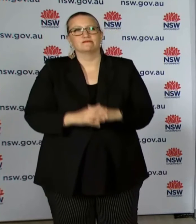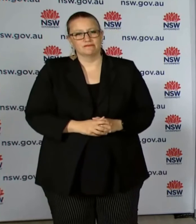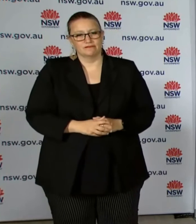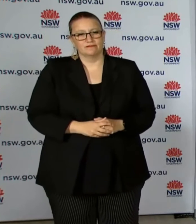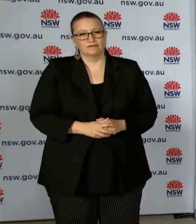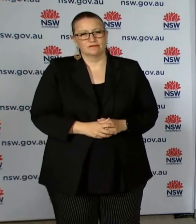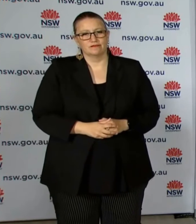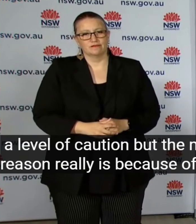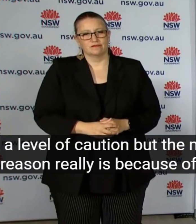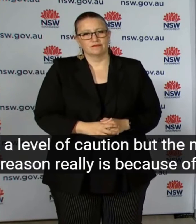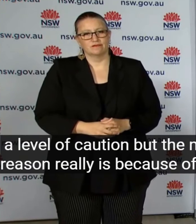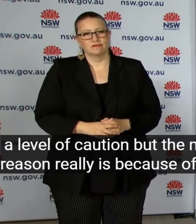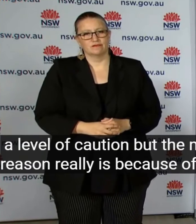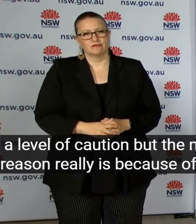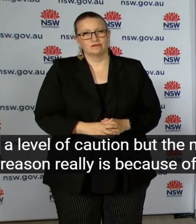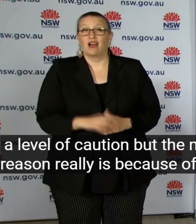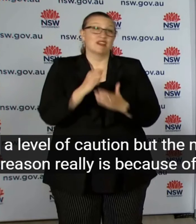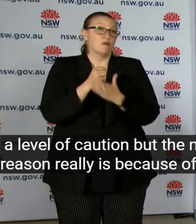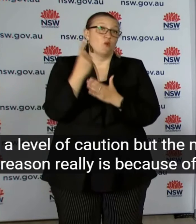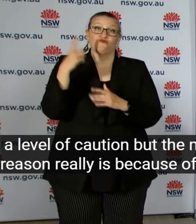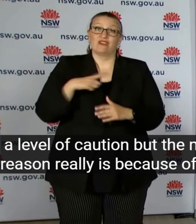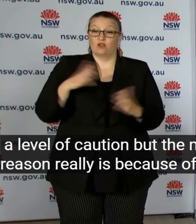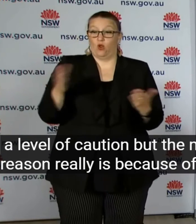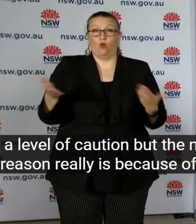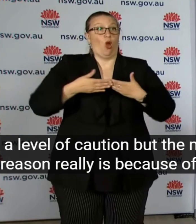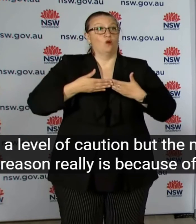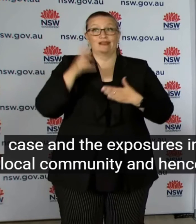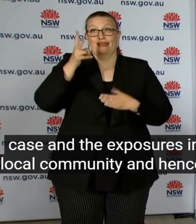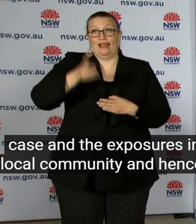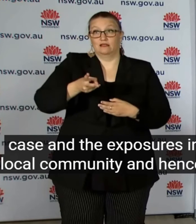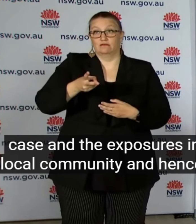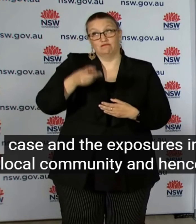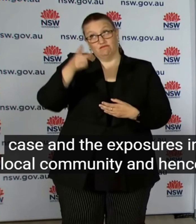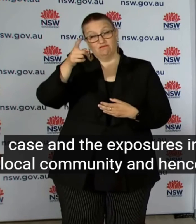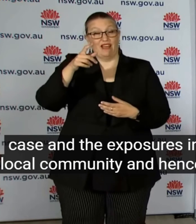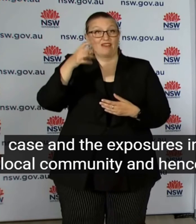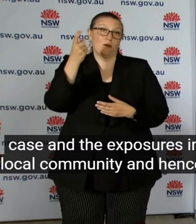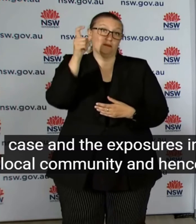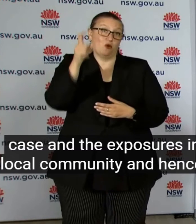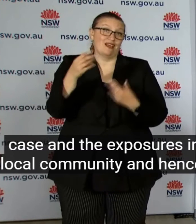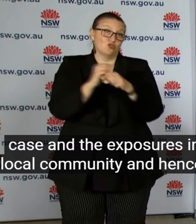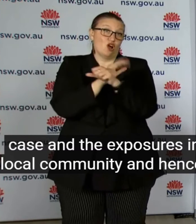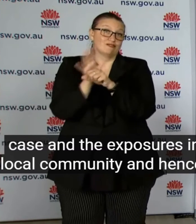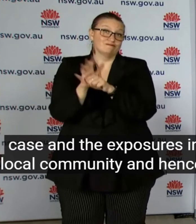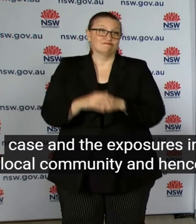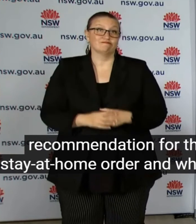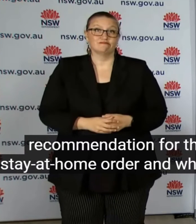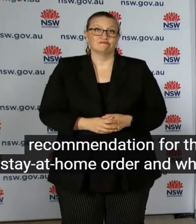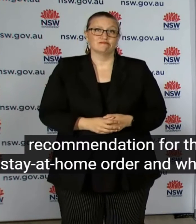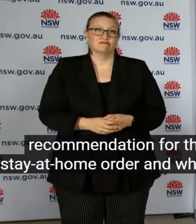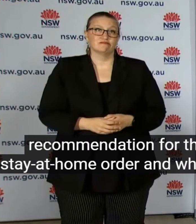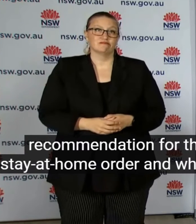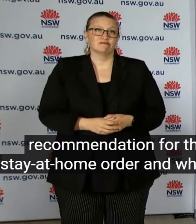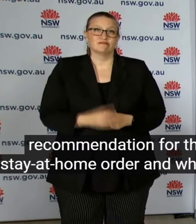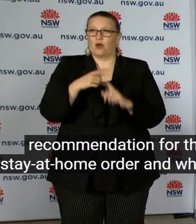case and the exposures in the local community, and hence that recommendation for the stay-at-home order. which is